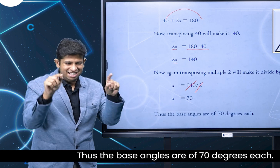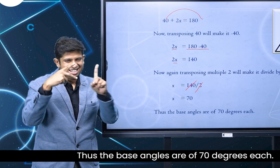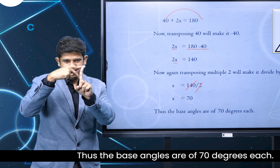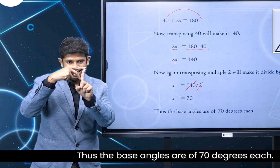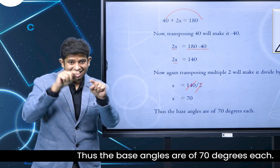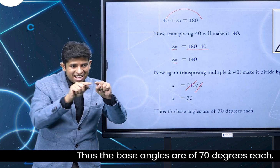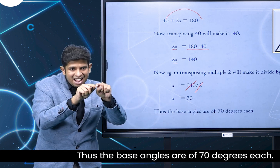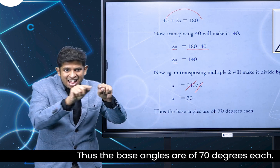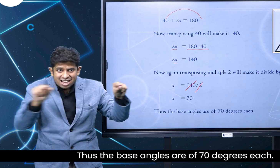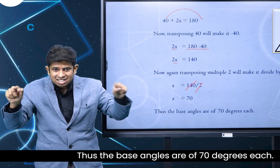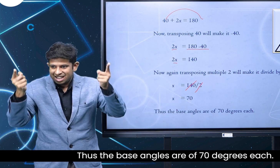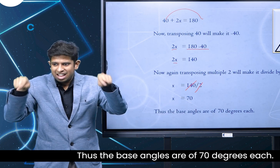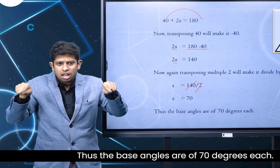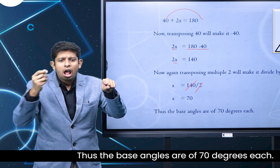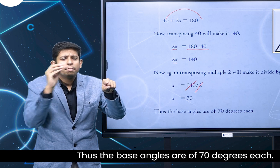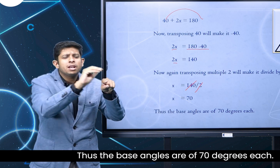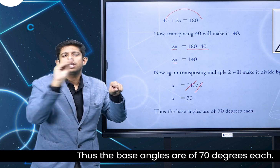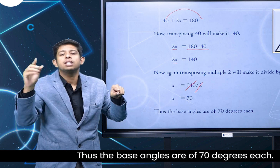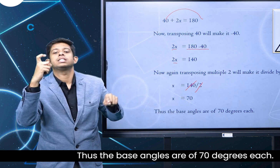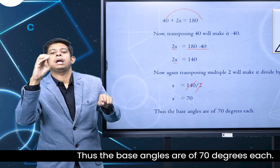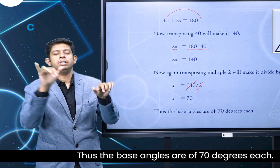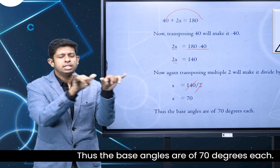Thus, the base angles are of 70 degrees each.